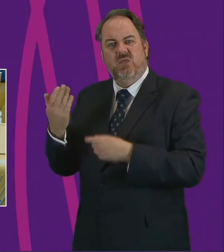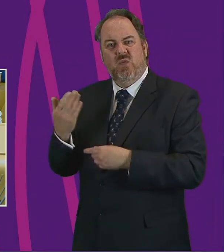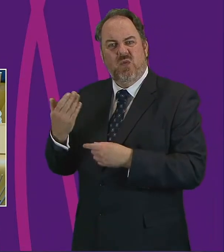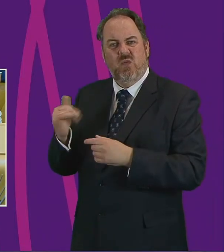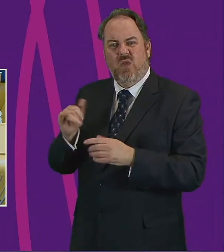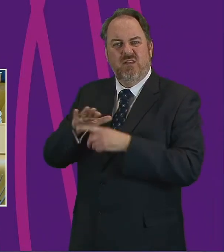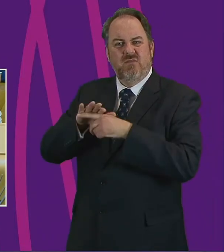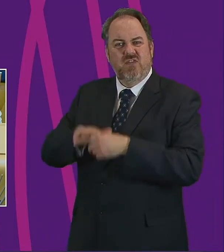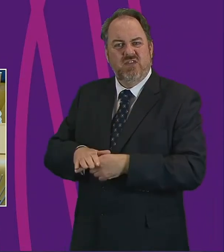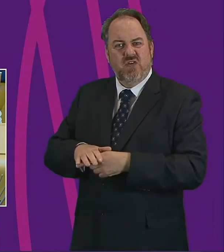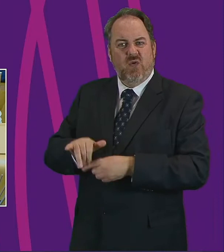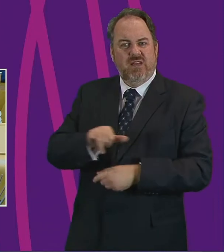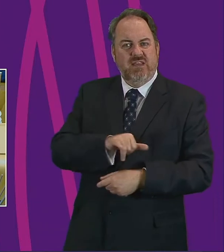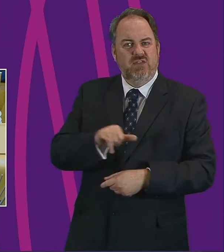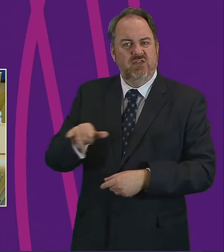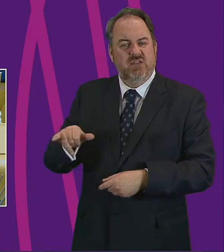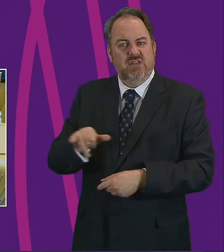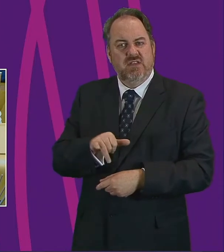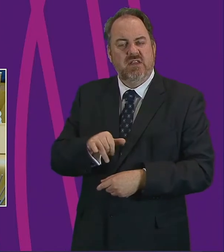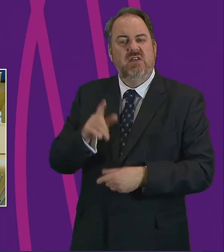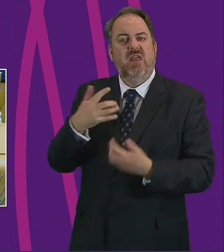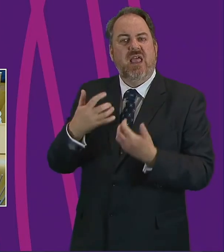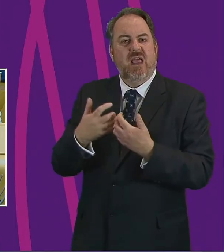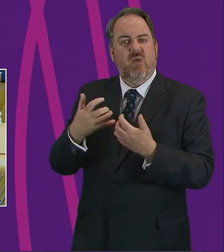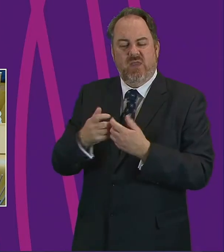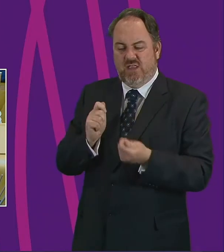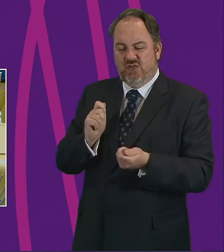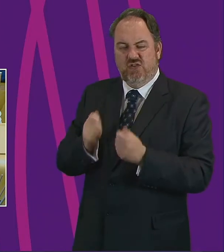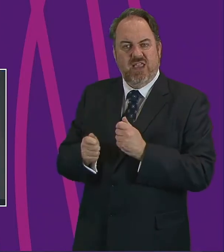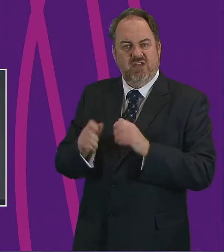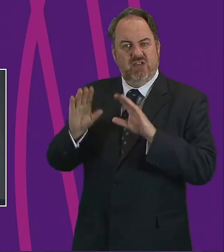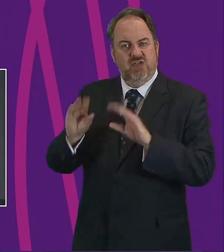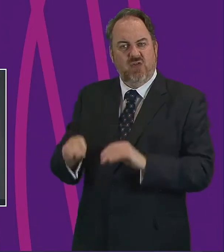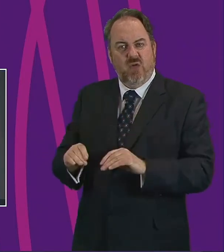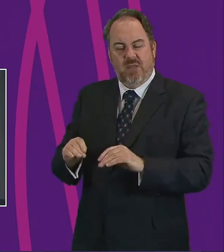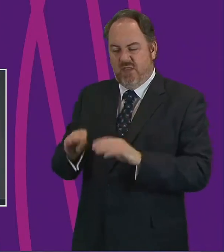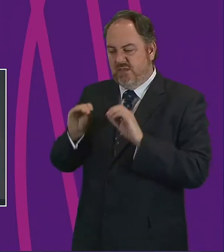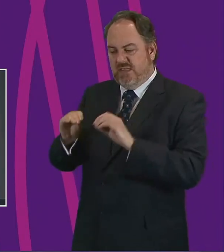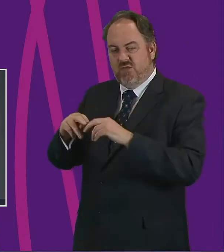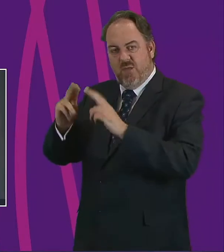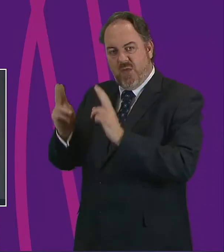as normal and end blended education? John Swinney.